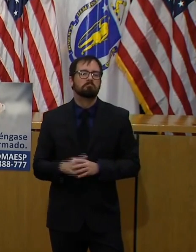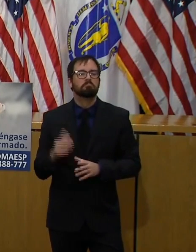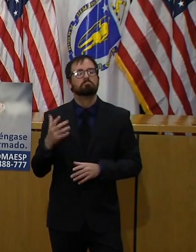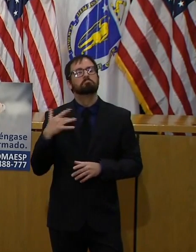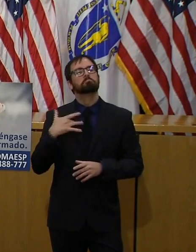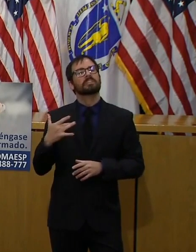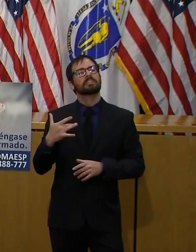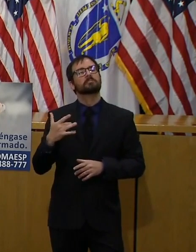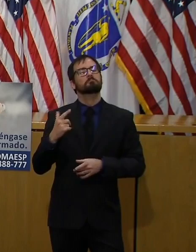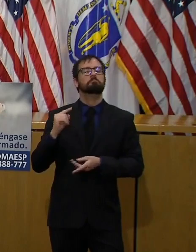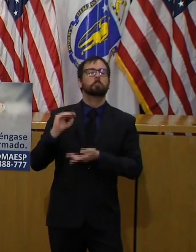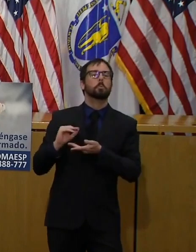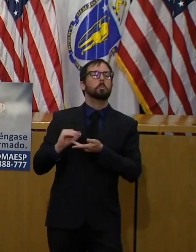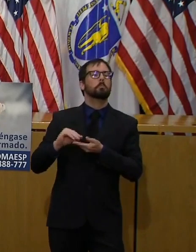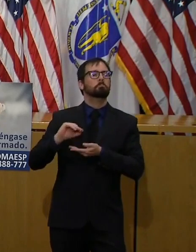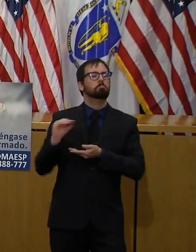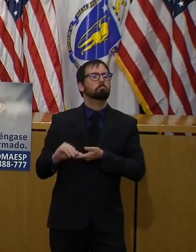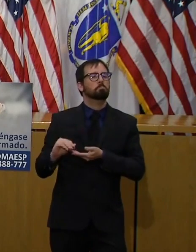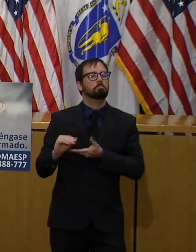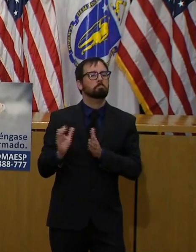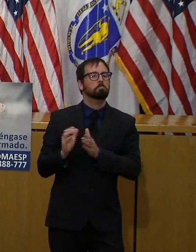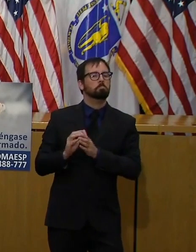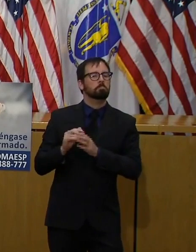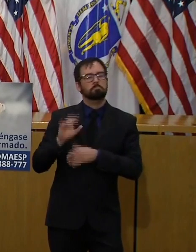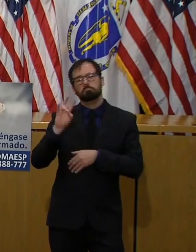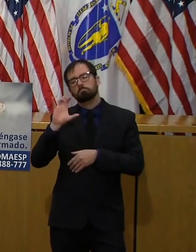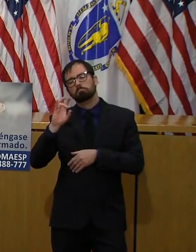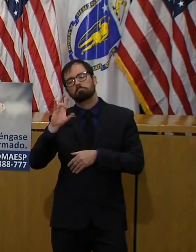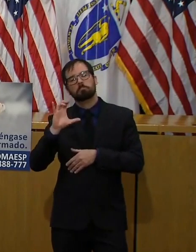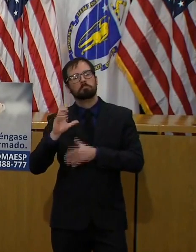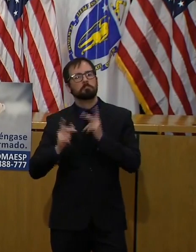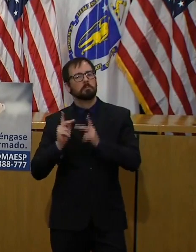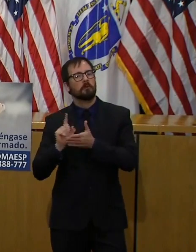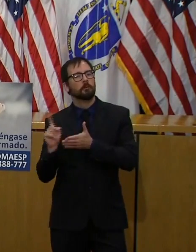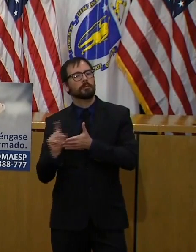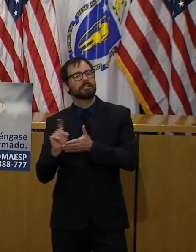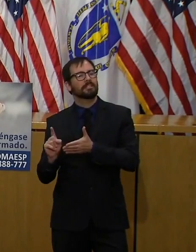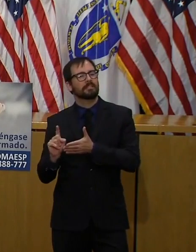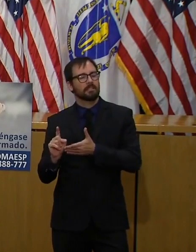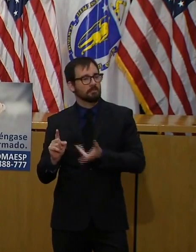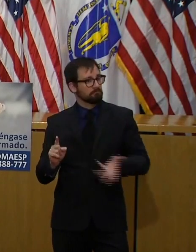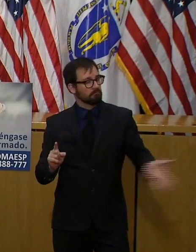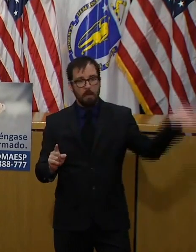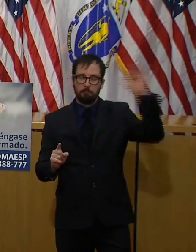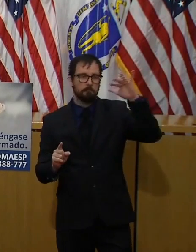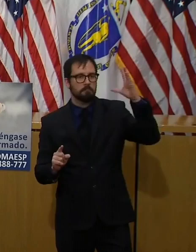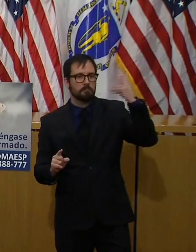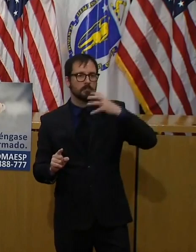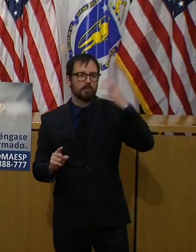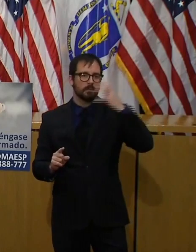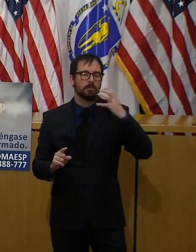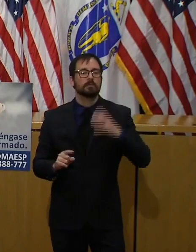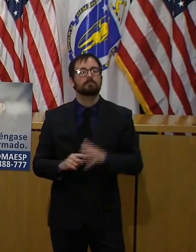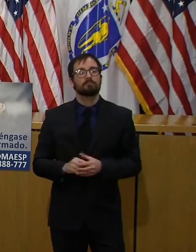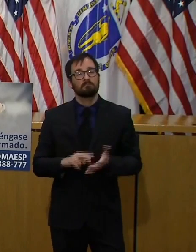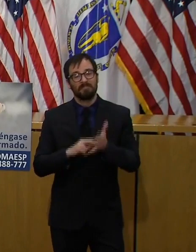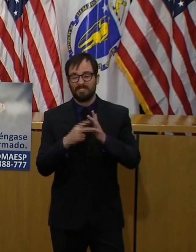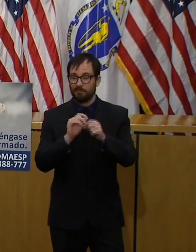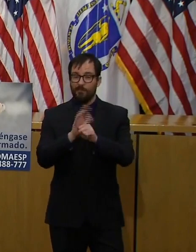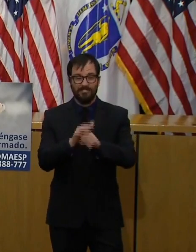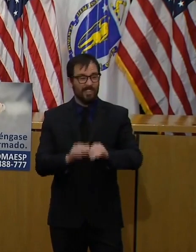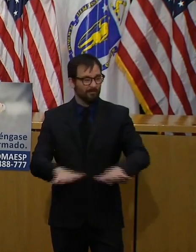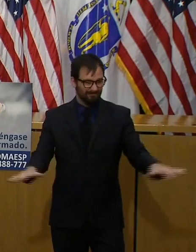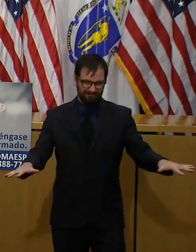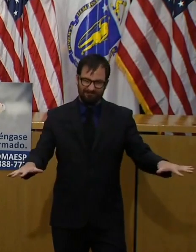and businesses that have been impacted by COVID-19 and by many of the decisions that we've had to make in response to